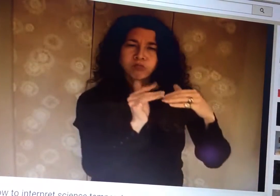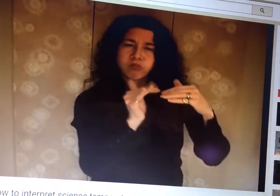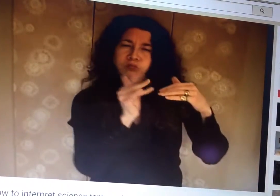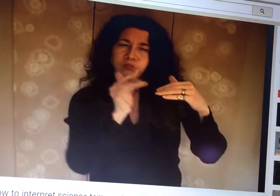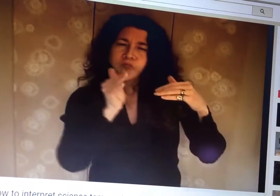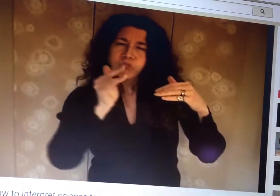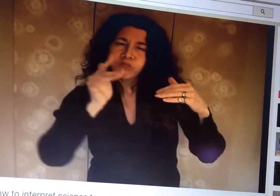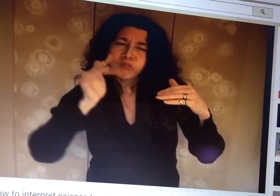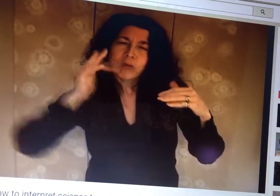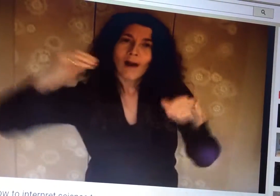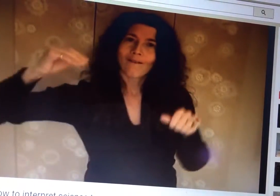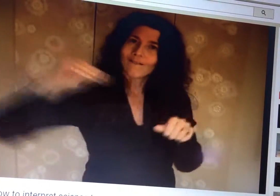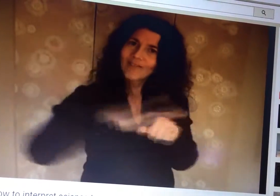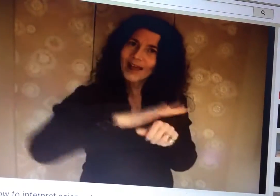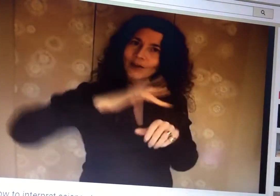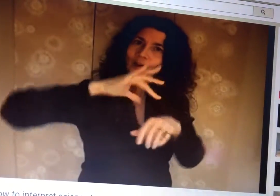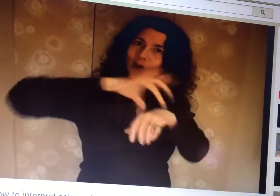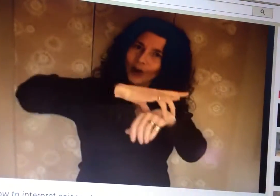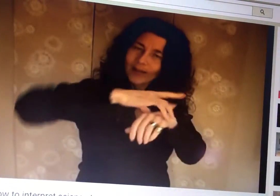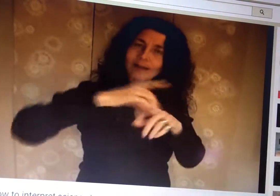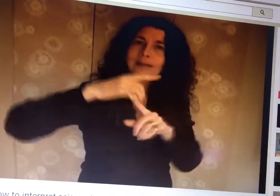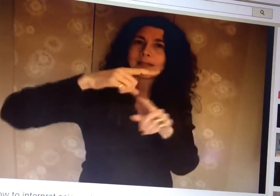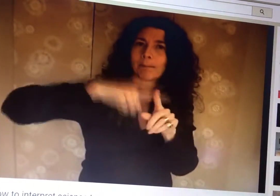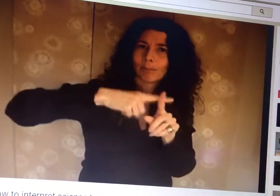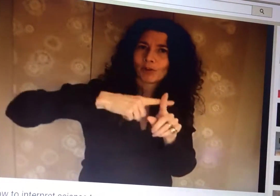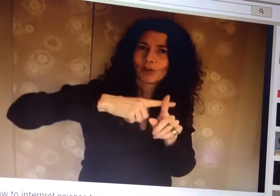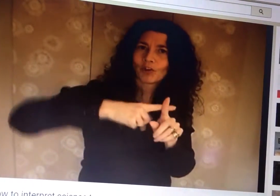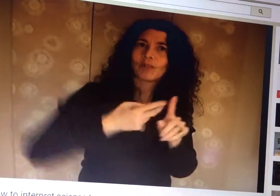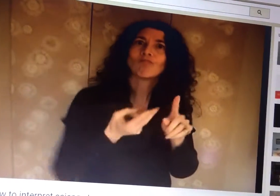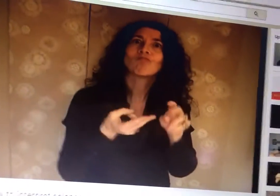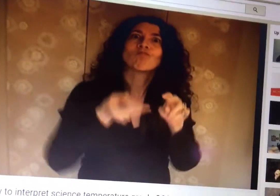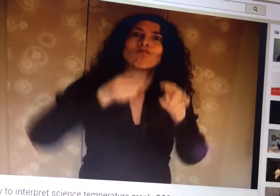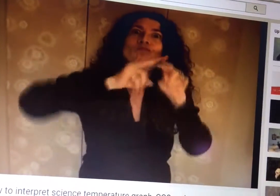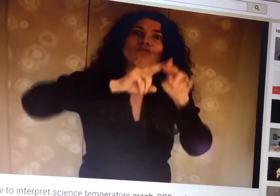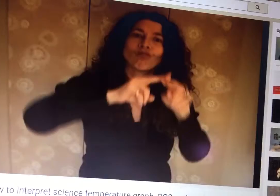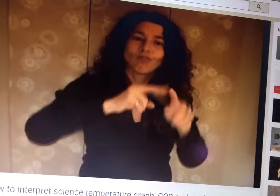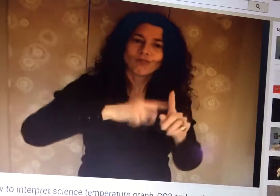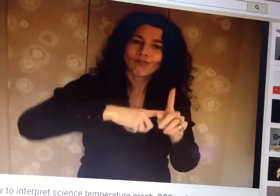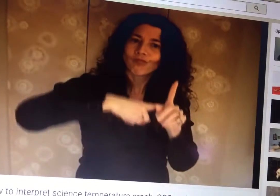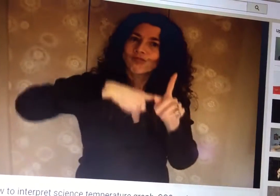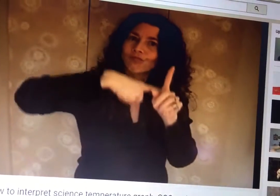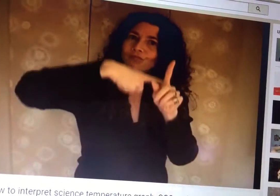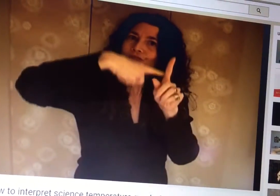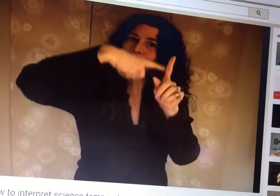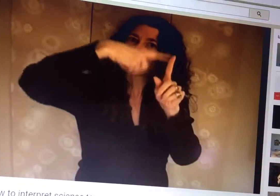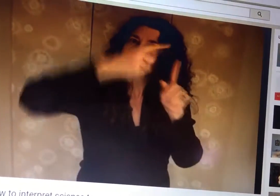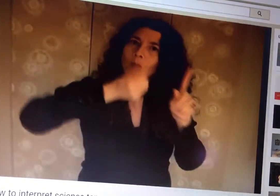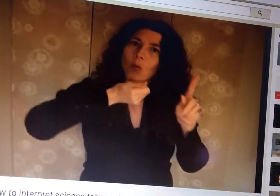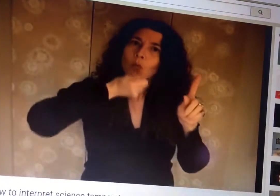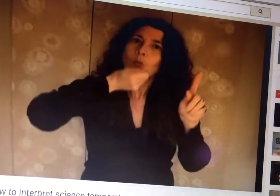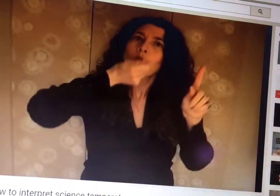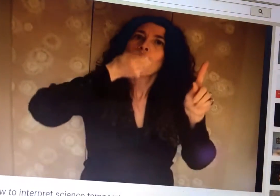And the students look at this graph and they can see, with the aid of